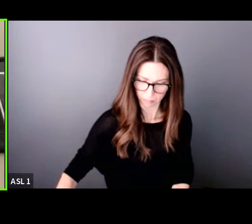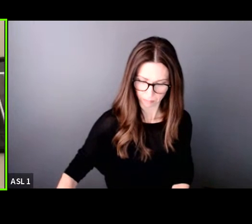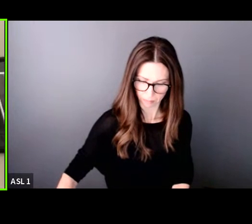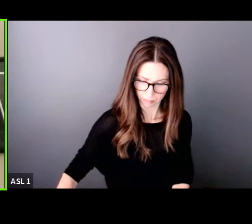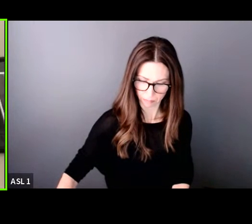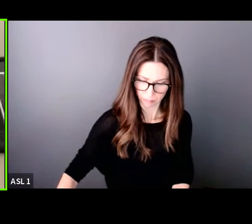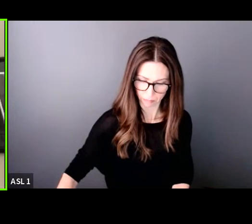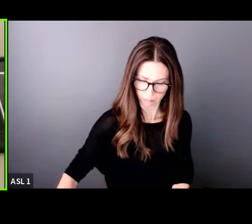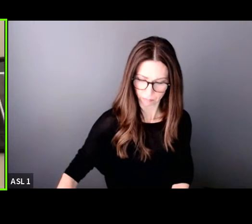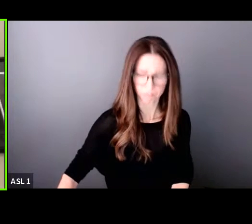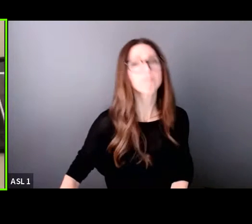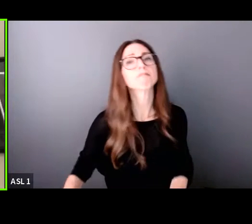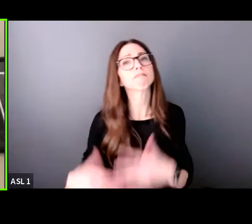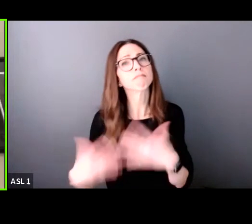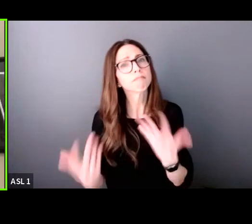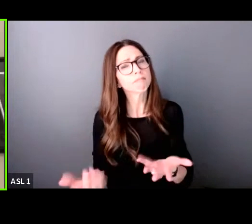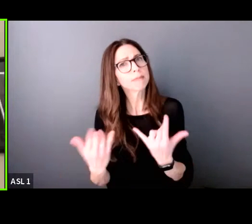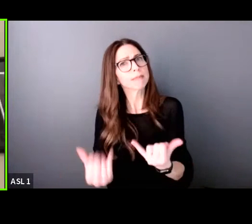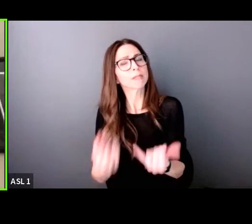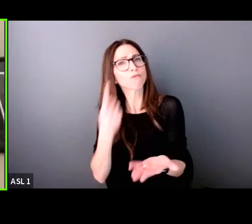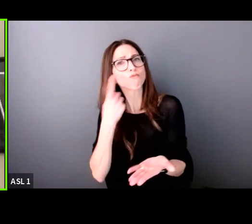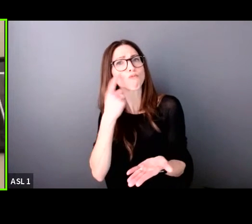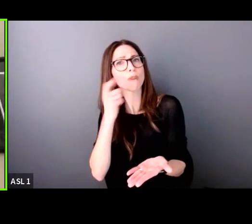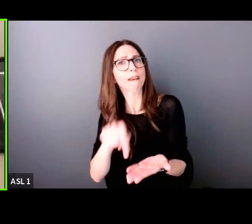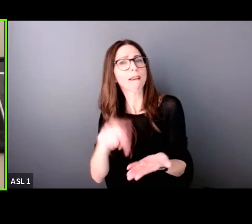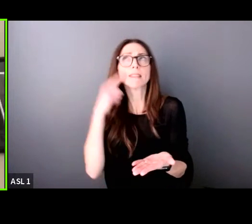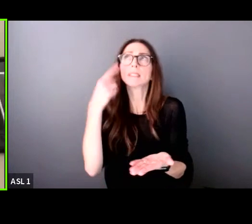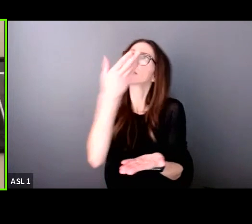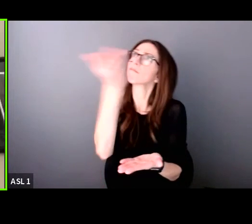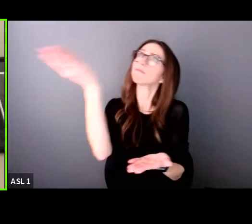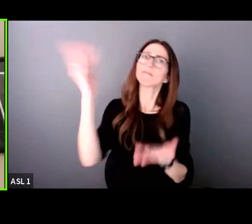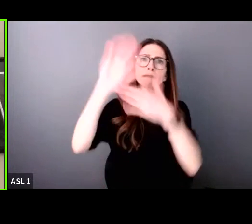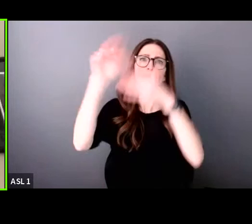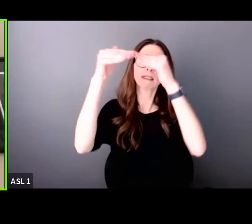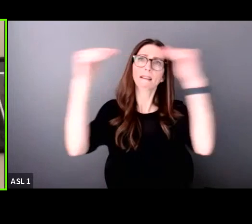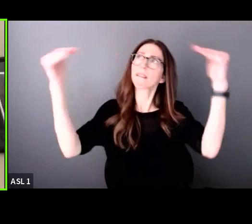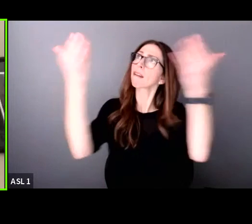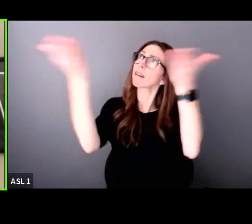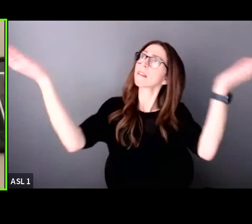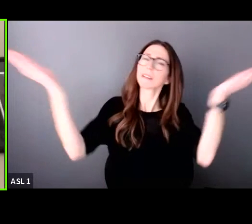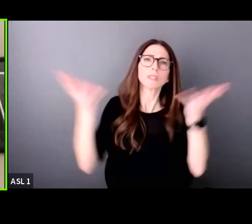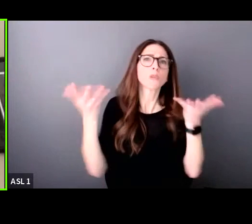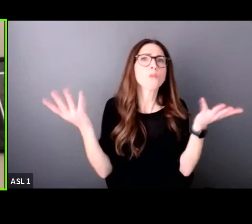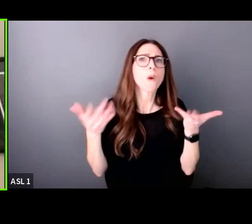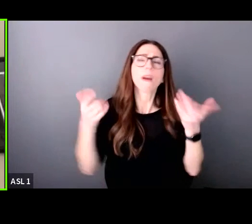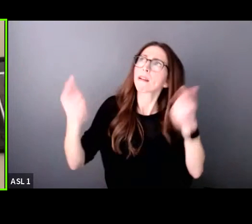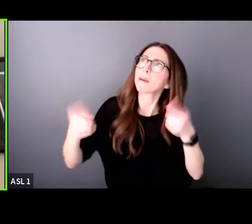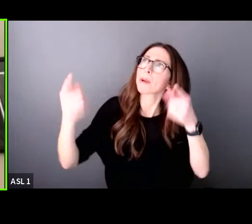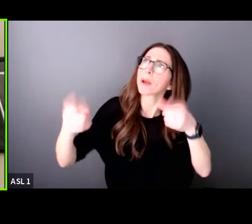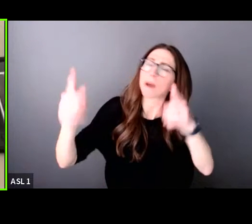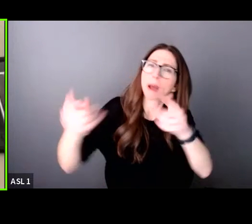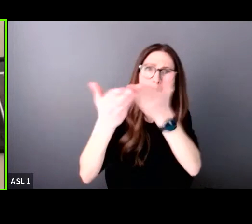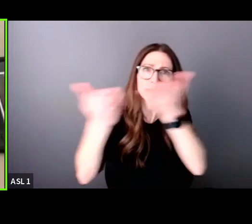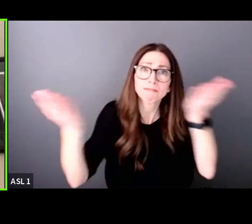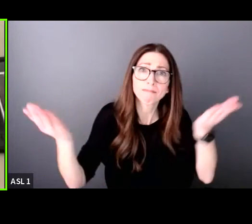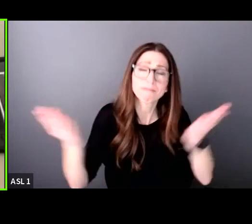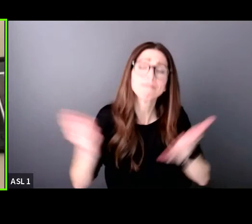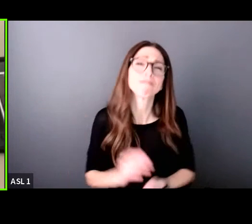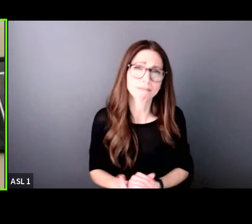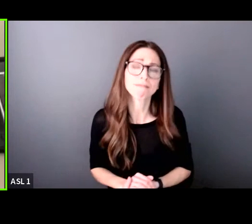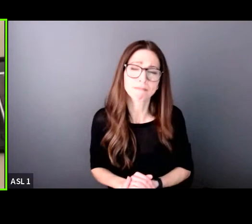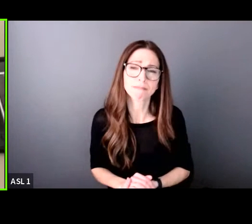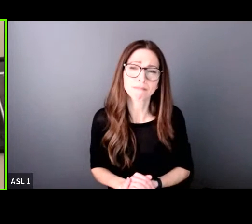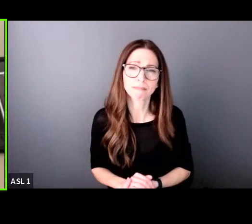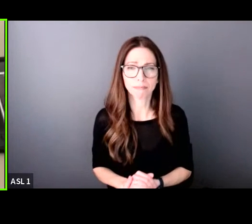And we turn our minds to the sky. We gather them together and send our greetings to all the things that go about in that place. Ne gadi dates no cordato no hoton